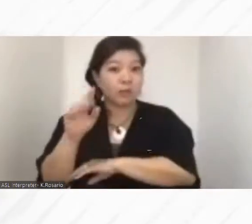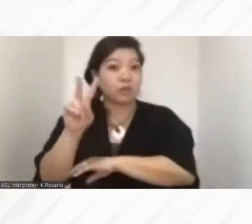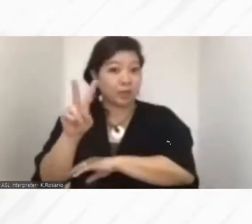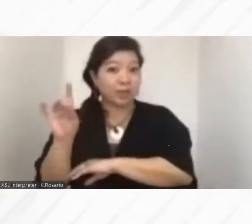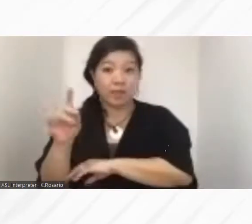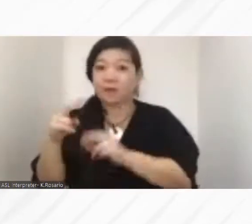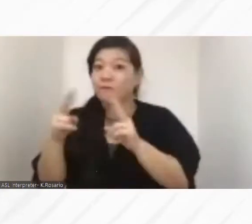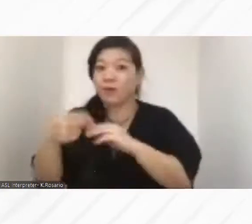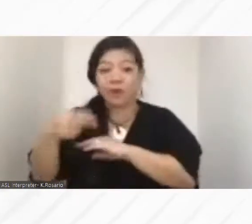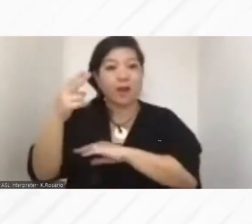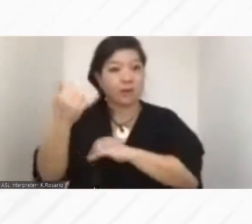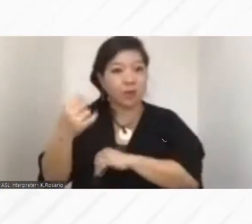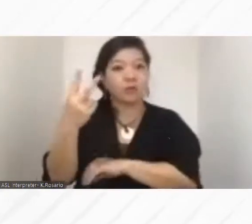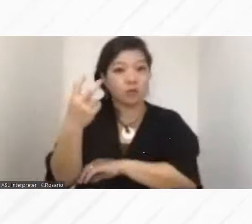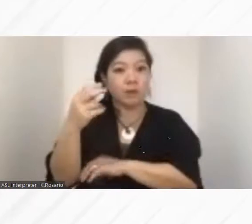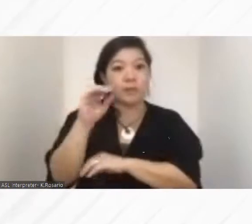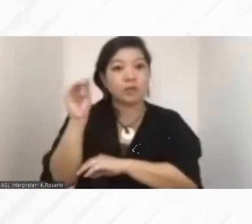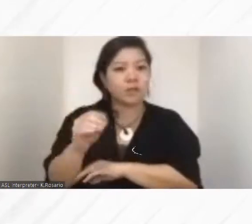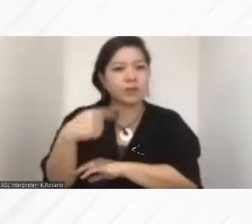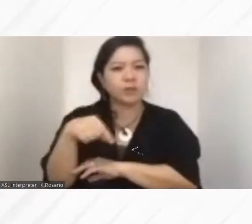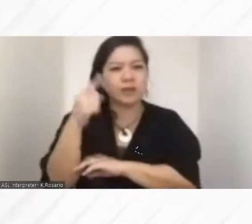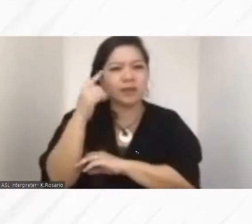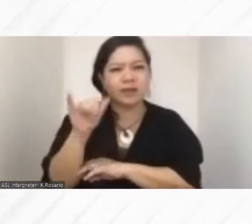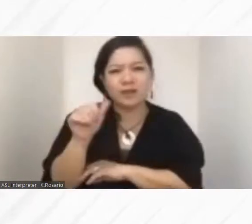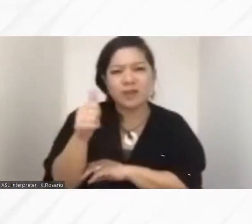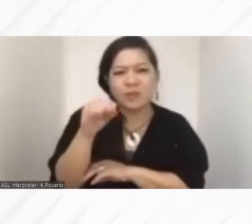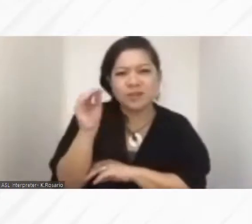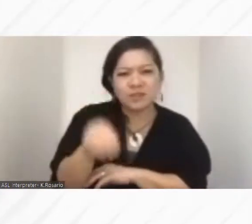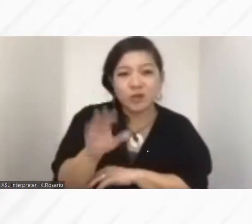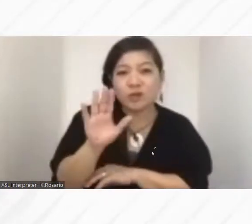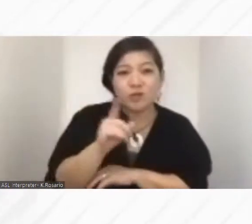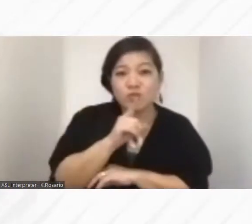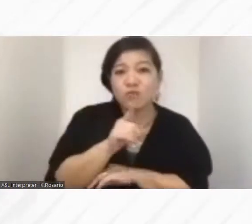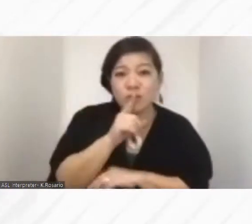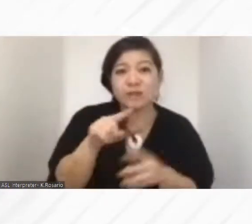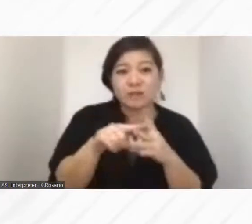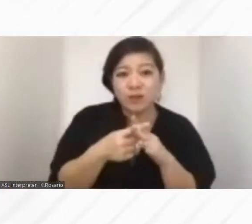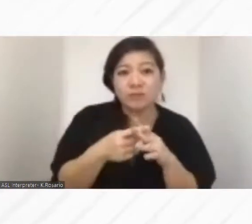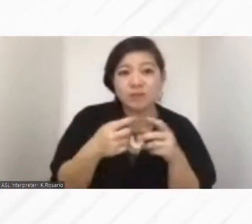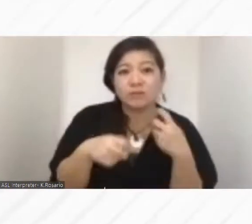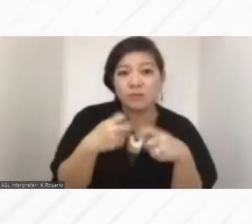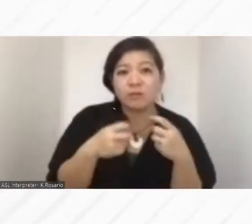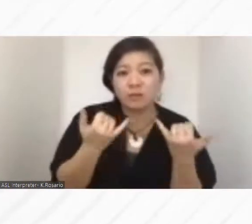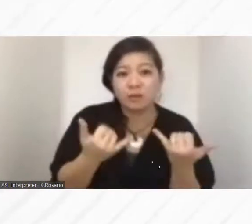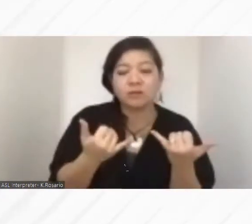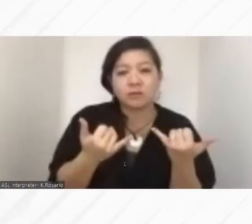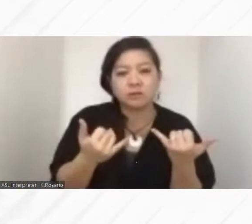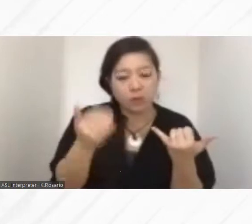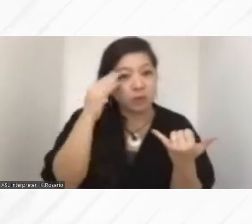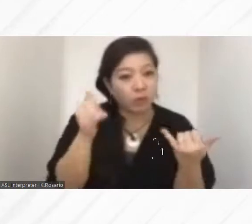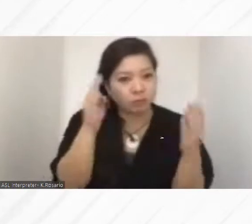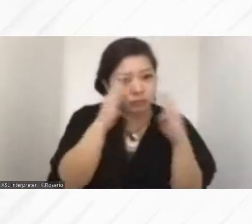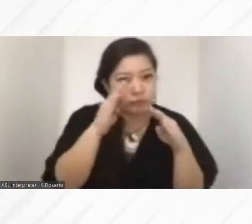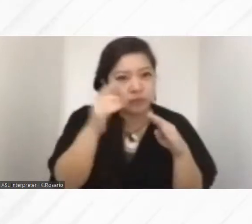very high at 12%. We usually think once you get over 10%, you're really starting to be in trouble. We know that a rise